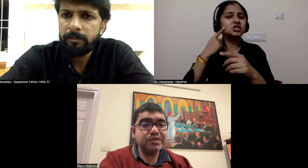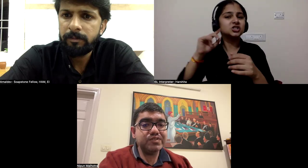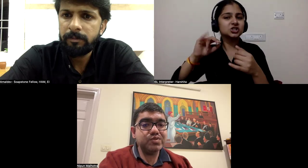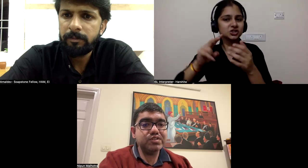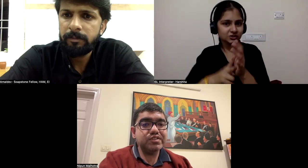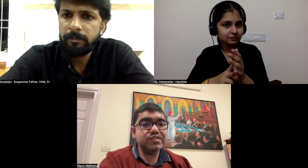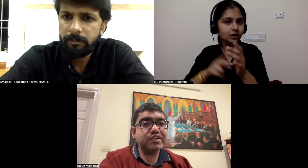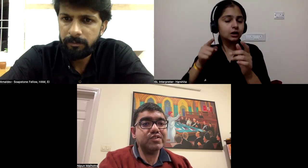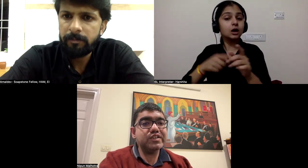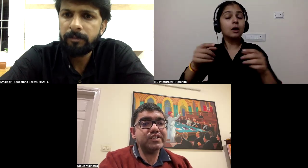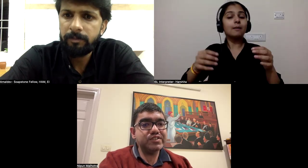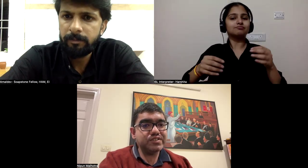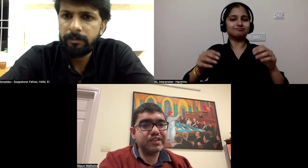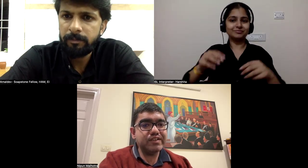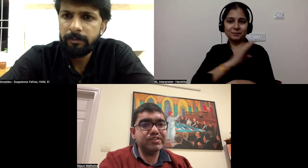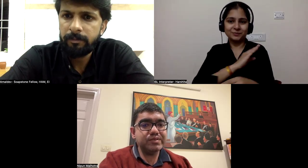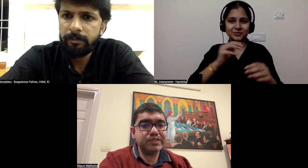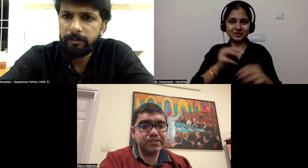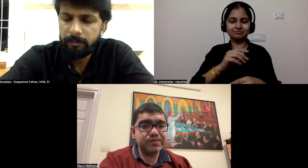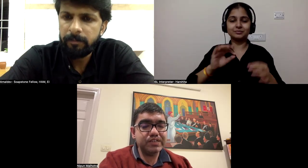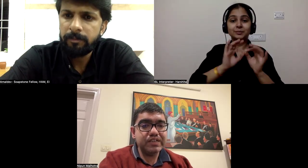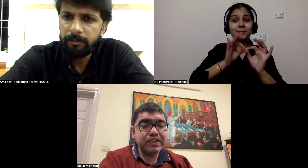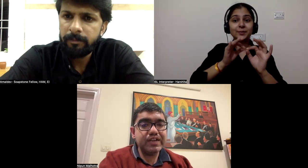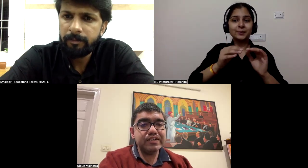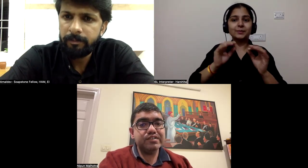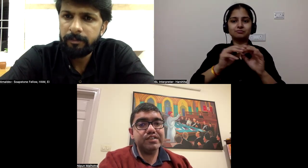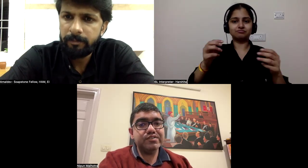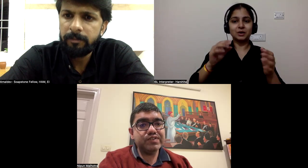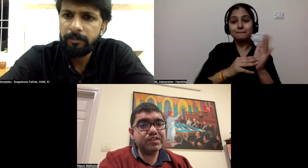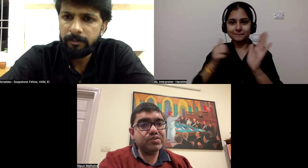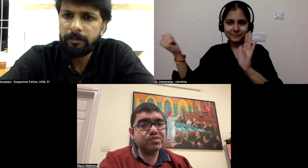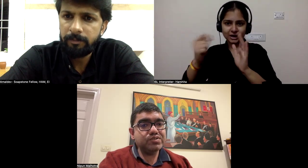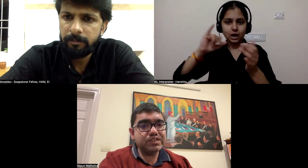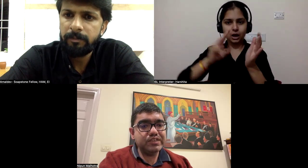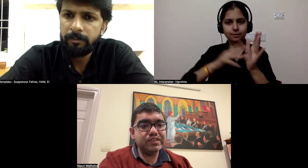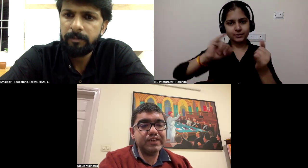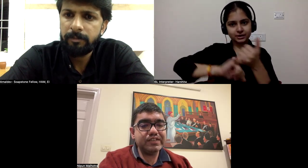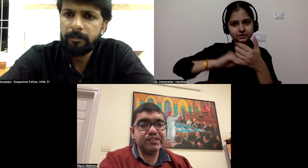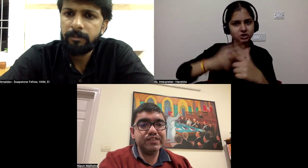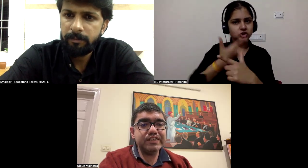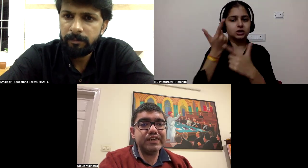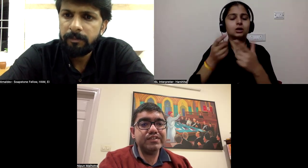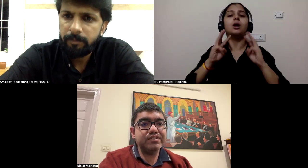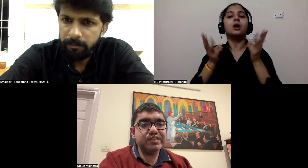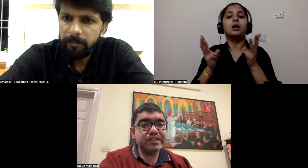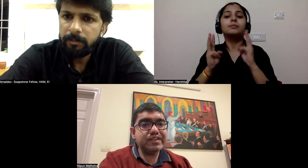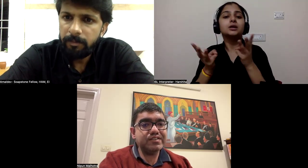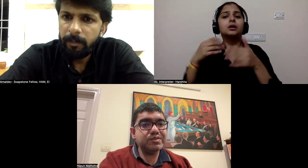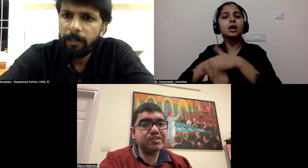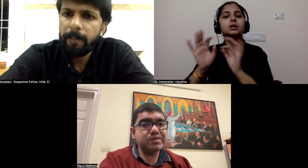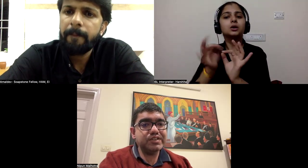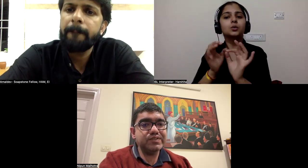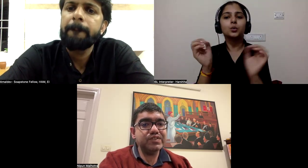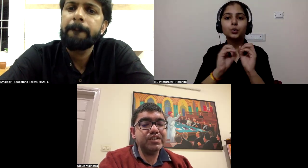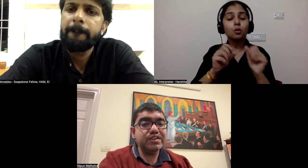And the Ministry of Social Justice had not arranged a sign language interpreter. And it was very good to see that the entire